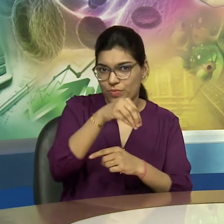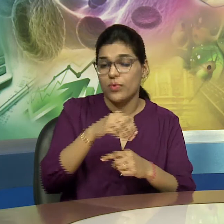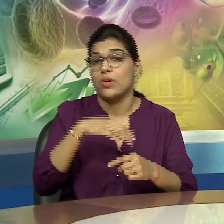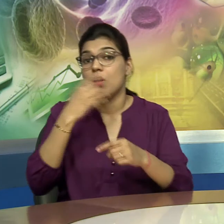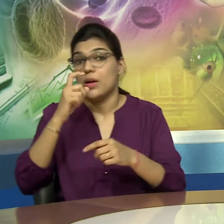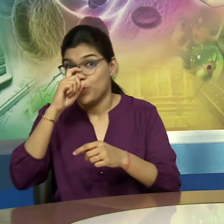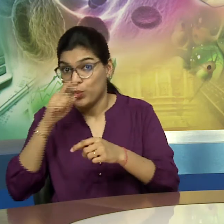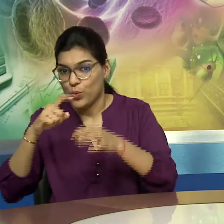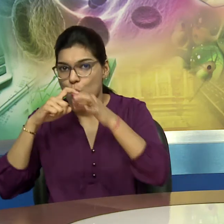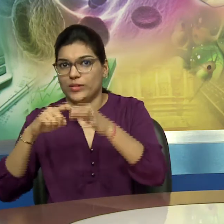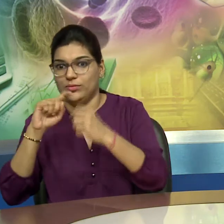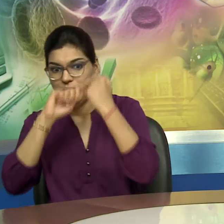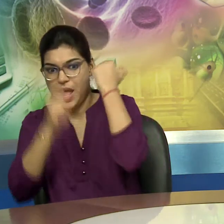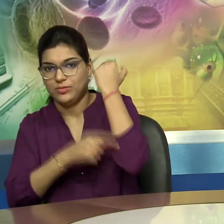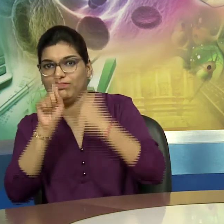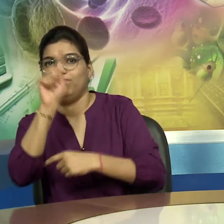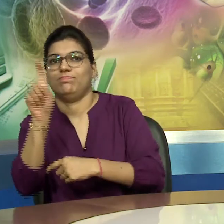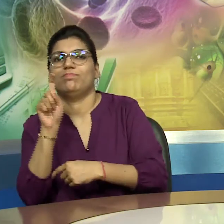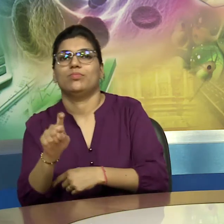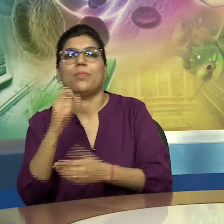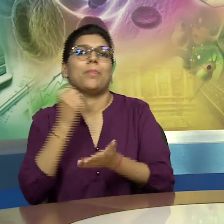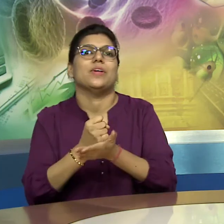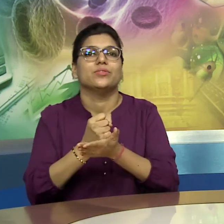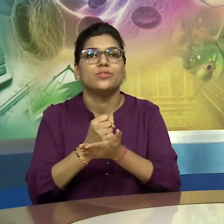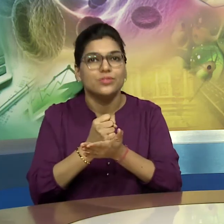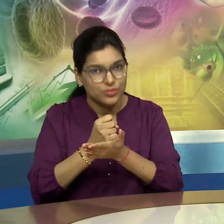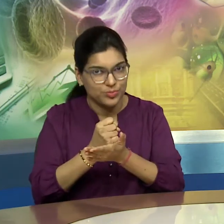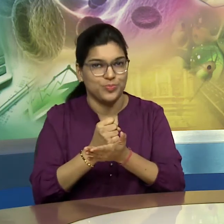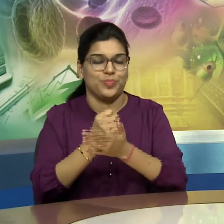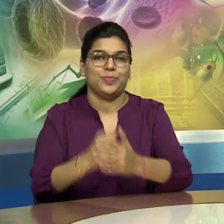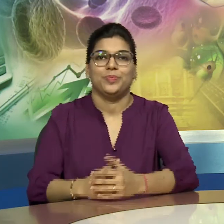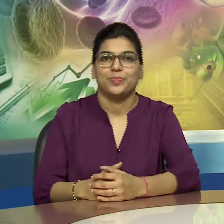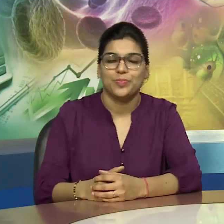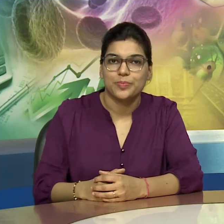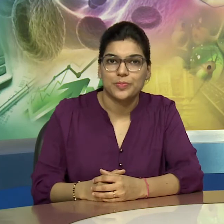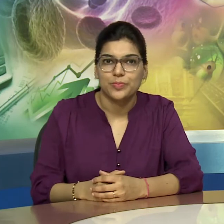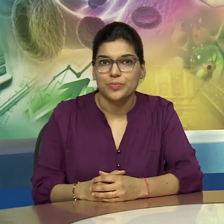So, green color, red color, blue color are for your understanding.